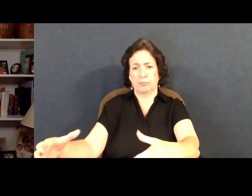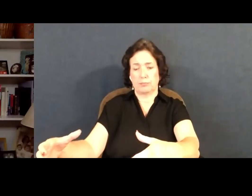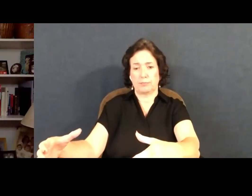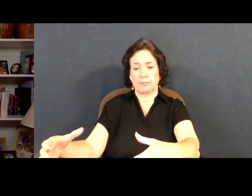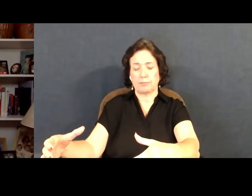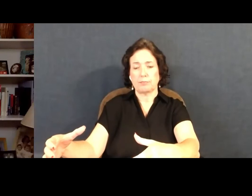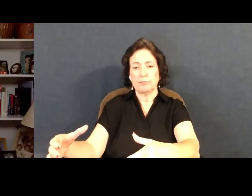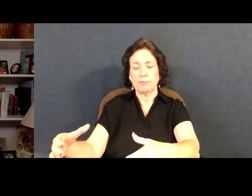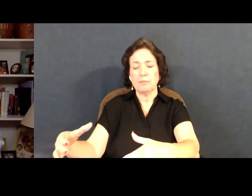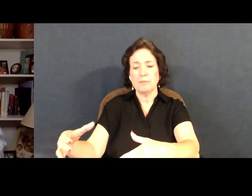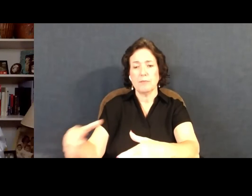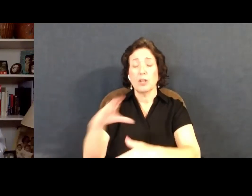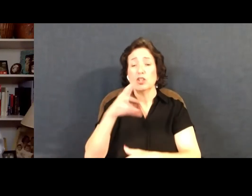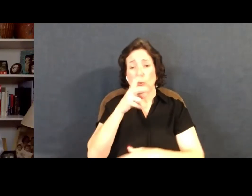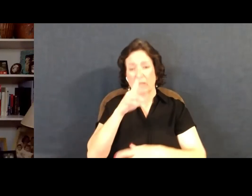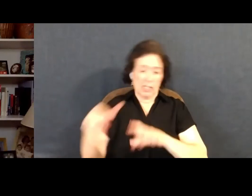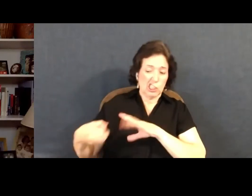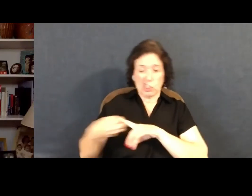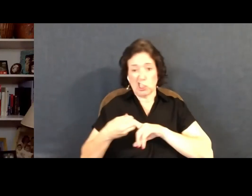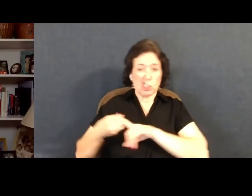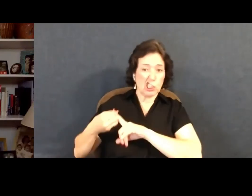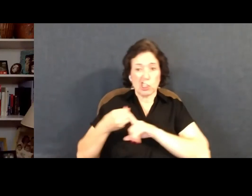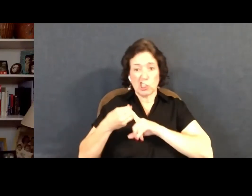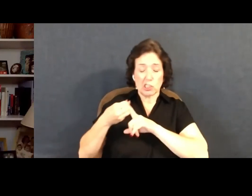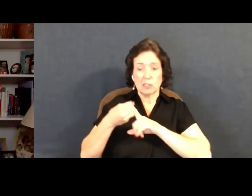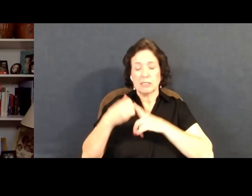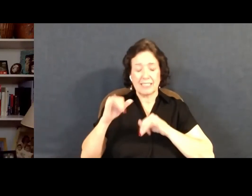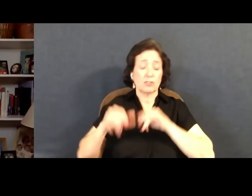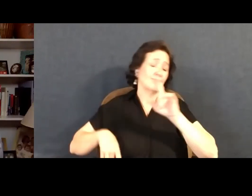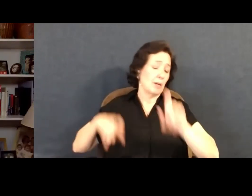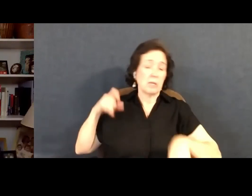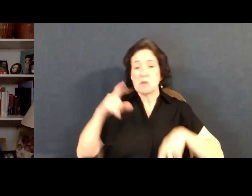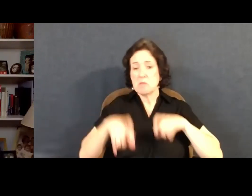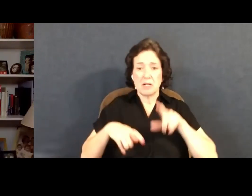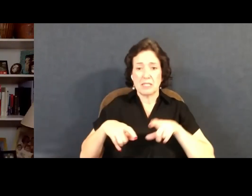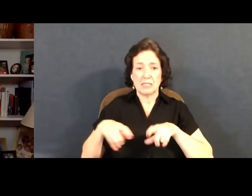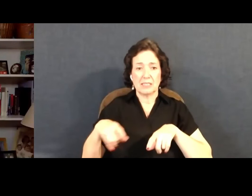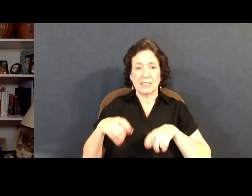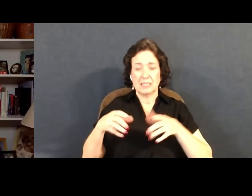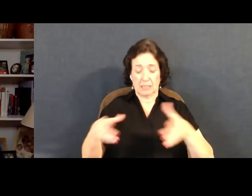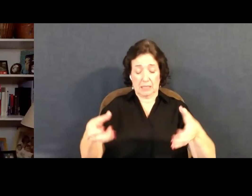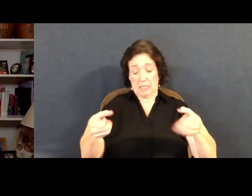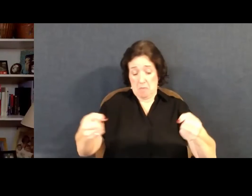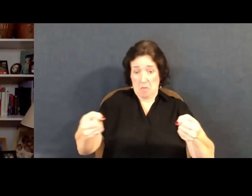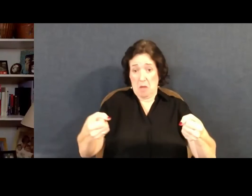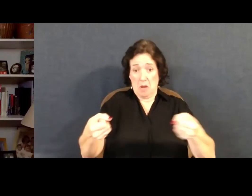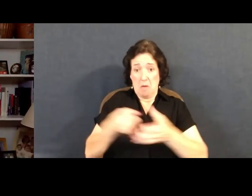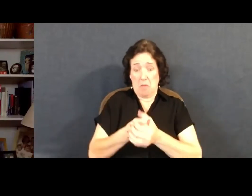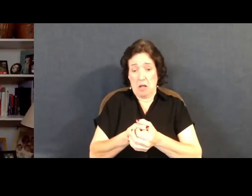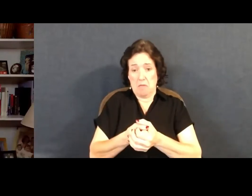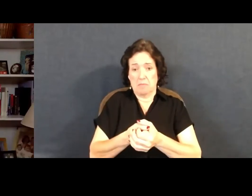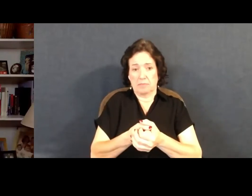beside the corner of the house. And old Chewy is still hanging on to Ike's leg. And as Chewy is hanging on Ike's leg and Ike has got that pressure cooker,